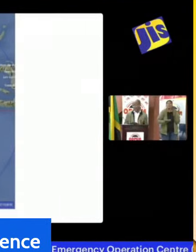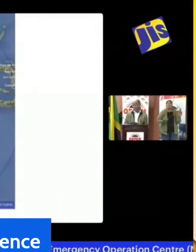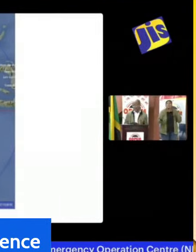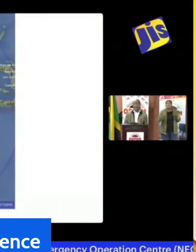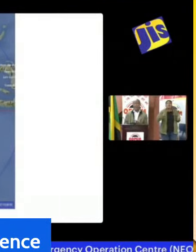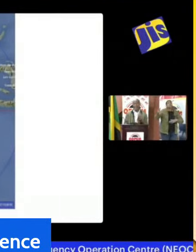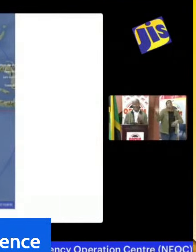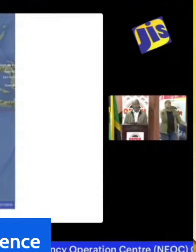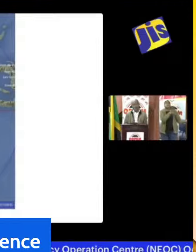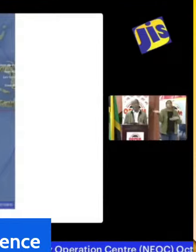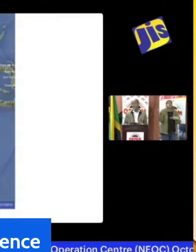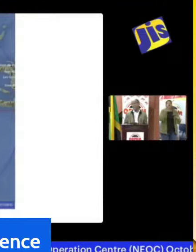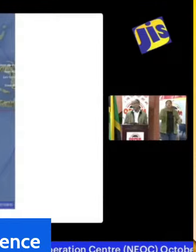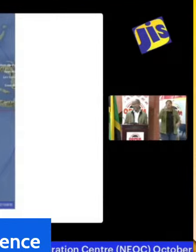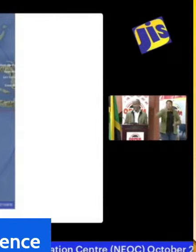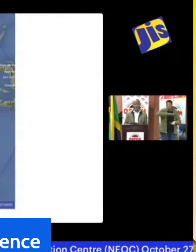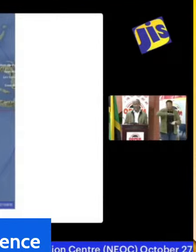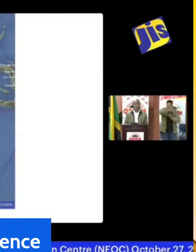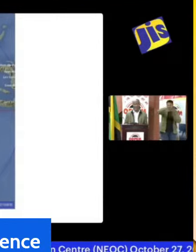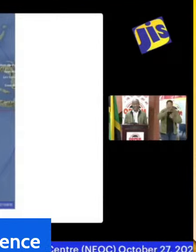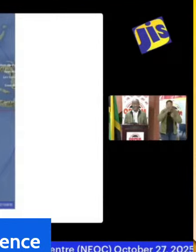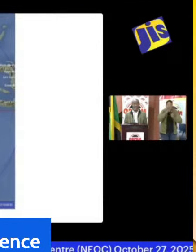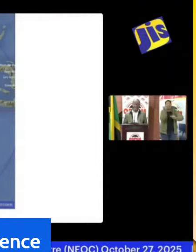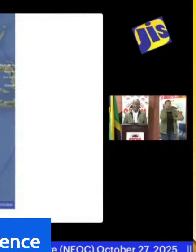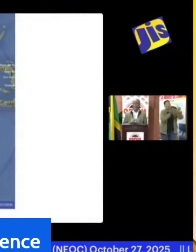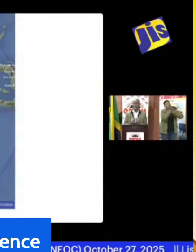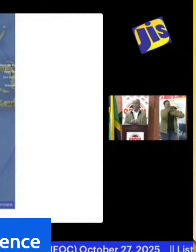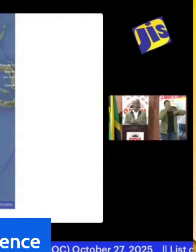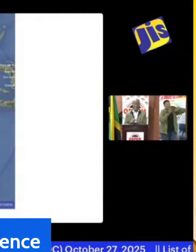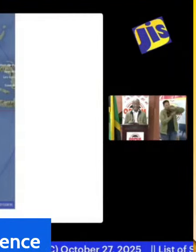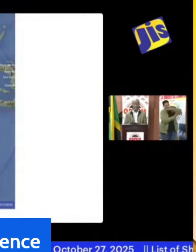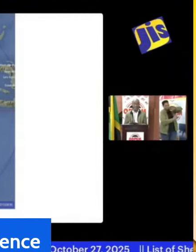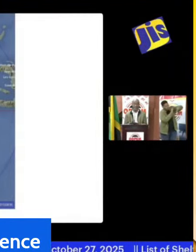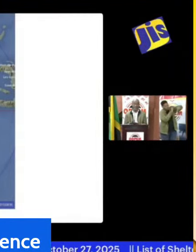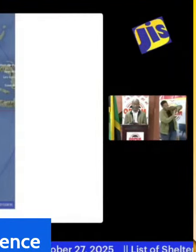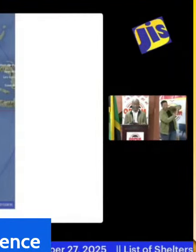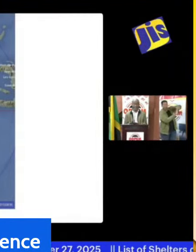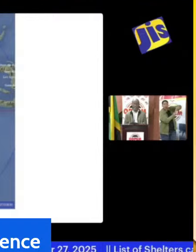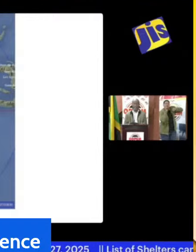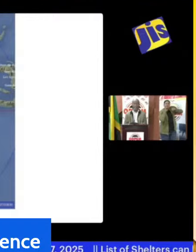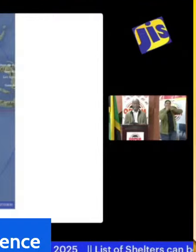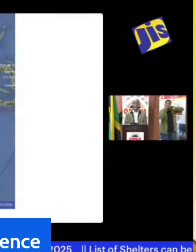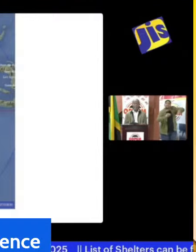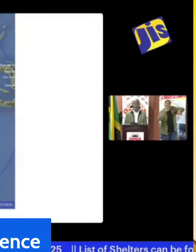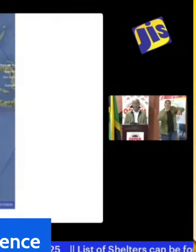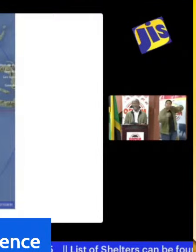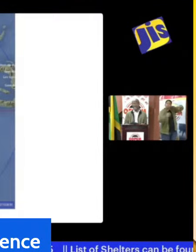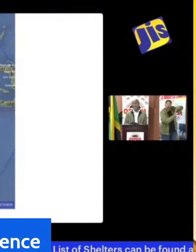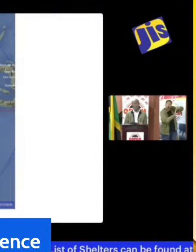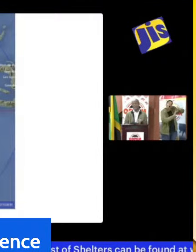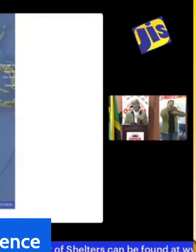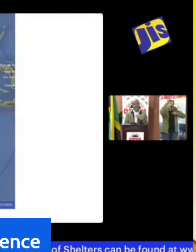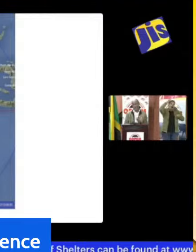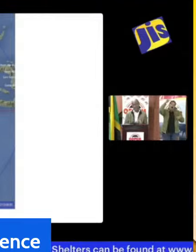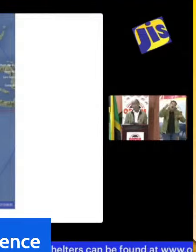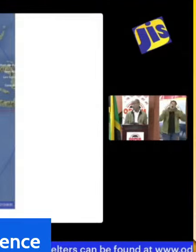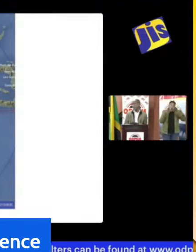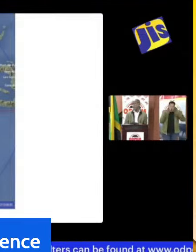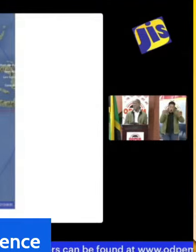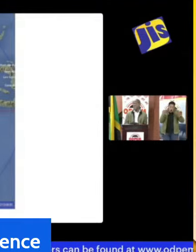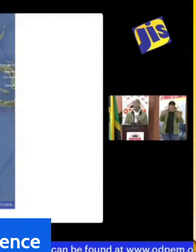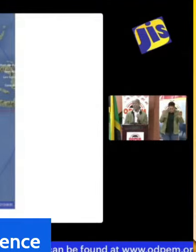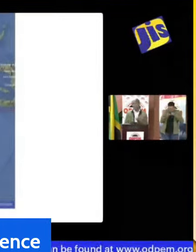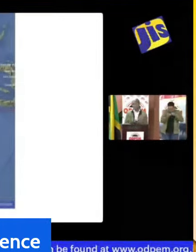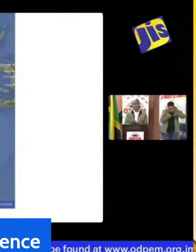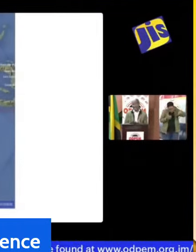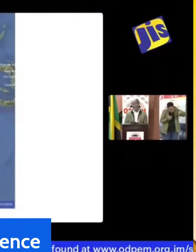force winds, mainly over southern parts of the country, as the system is to the south. But as it moves closer to us, we'll